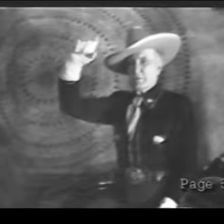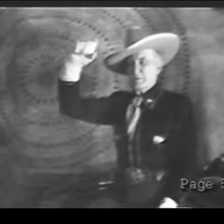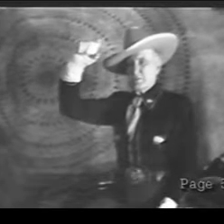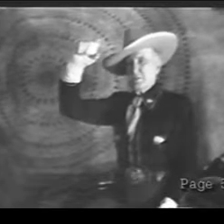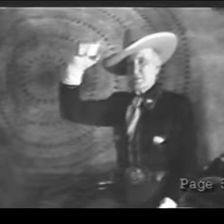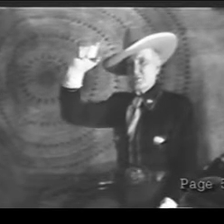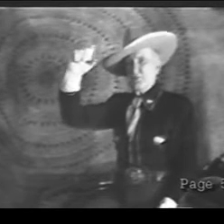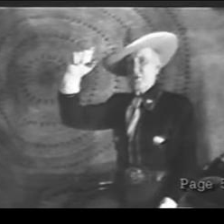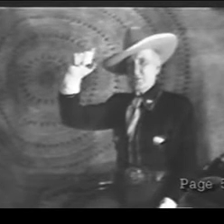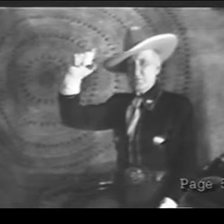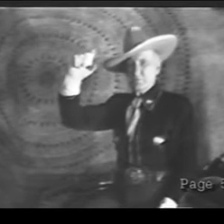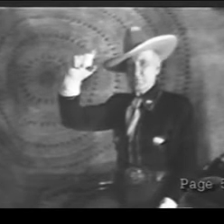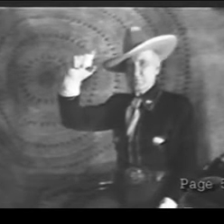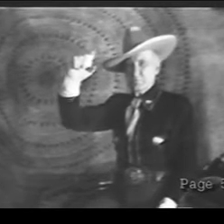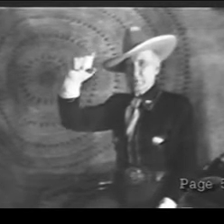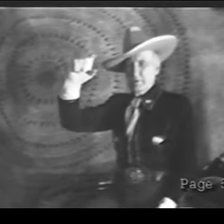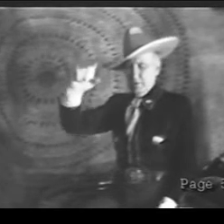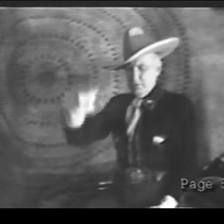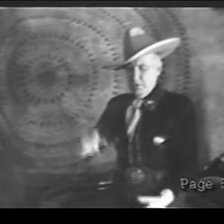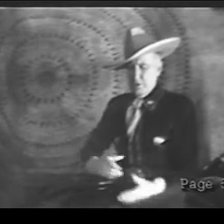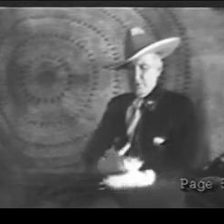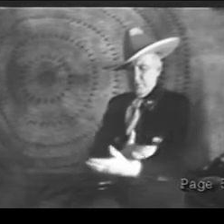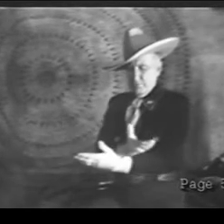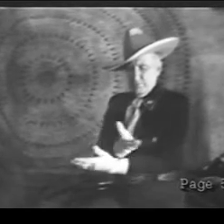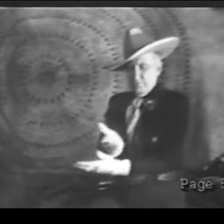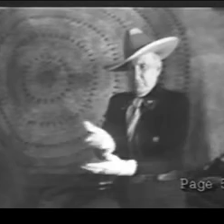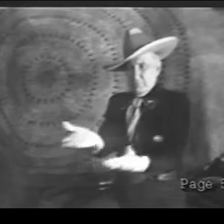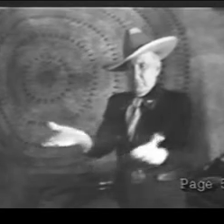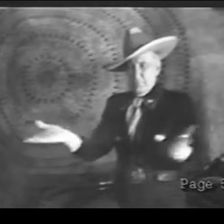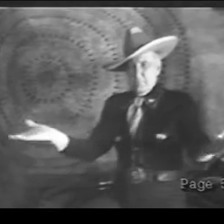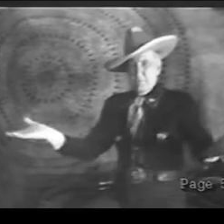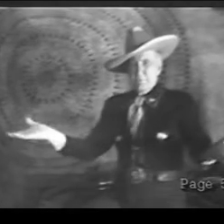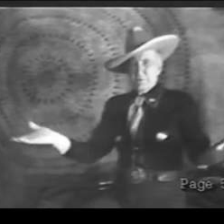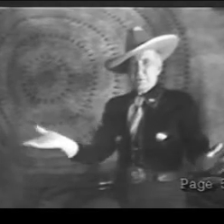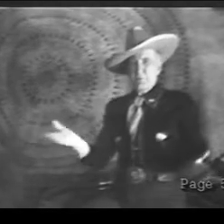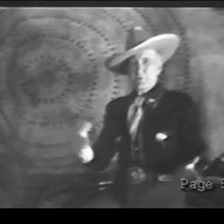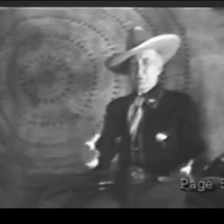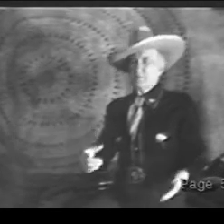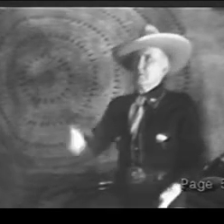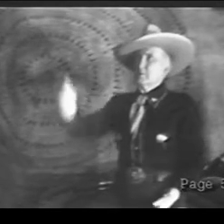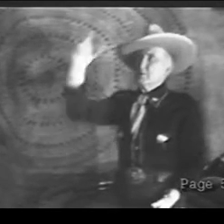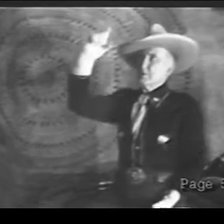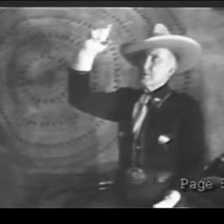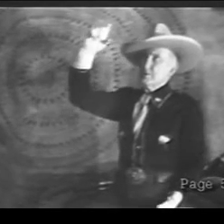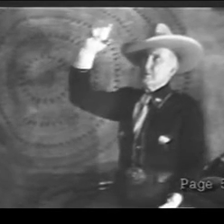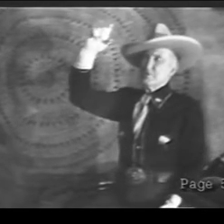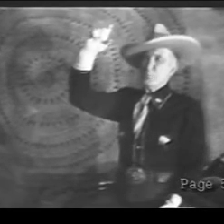the sun is his father. The earth is his mother. The sun gives him